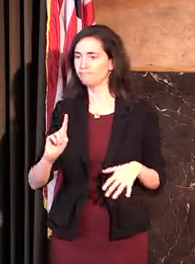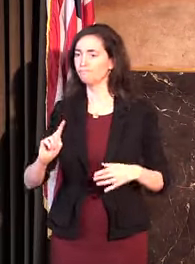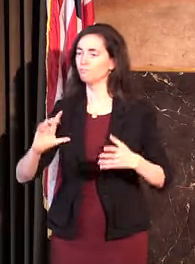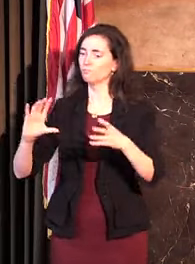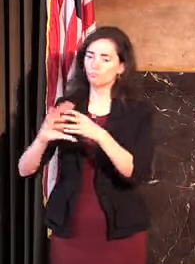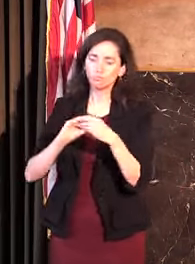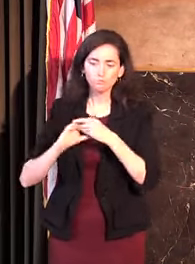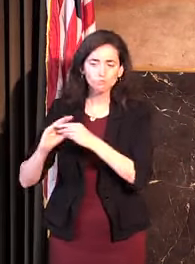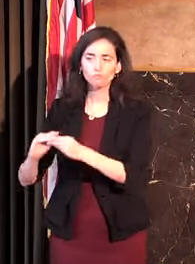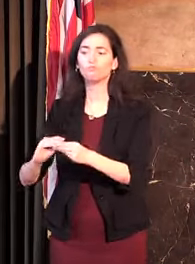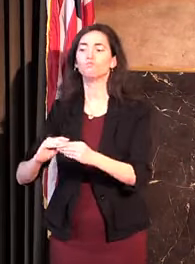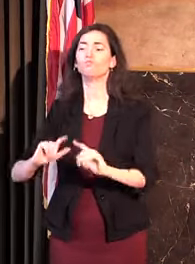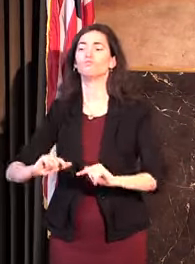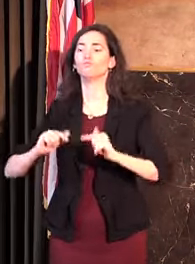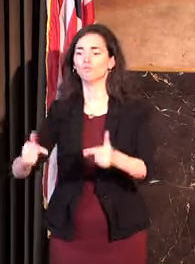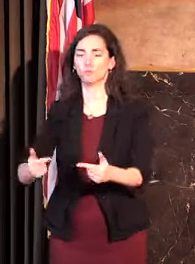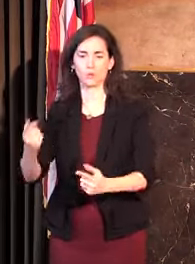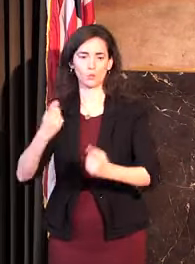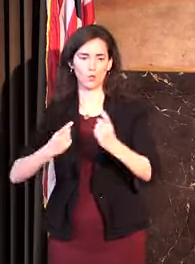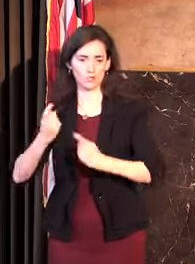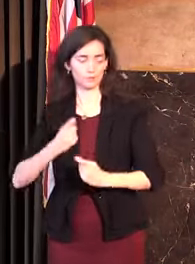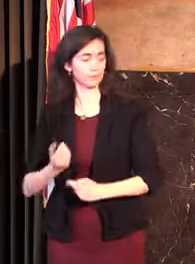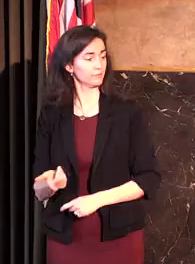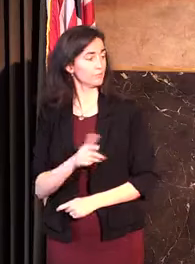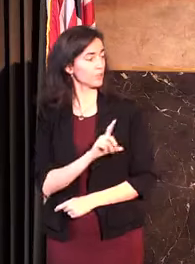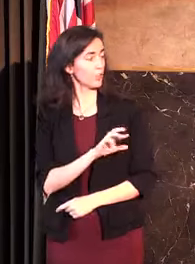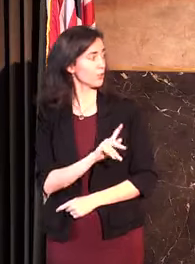then take your questions as well. Dr. Kanner?